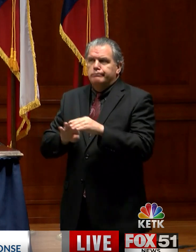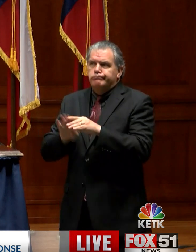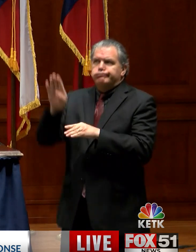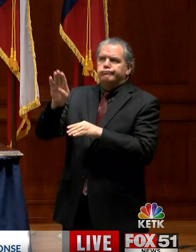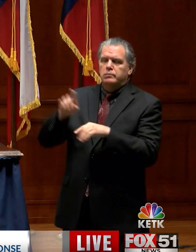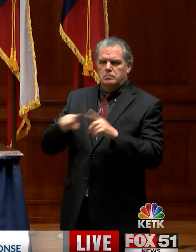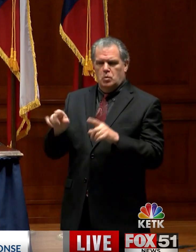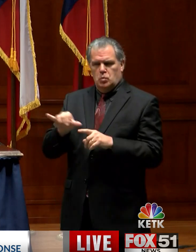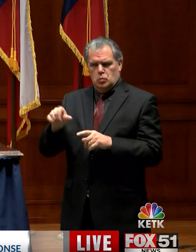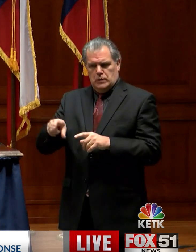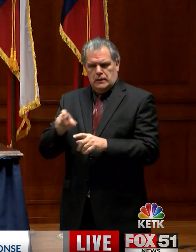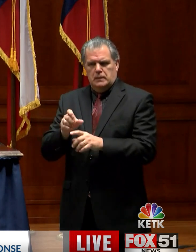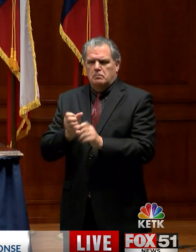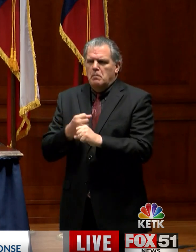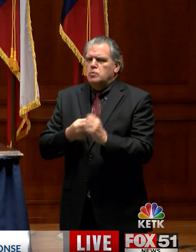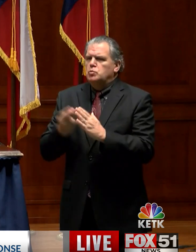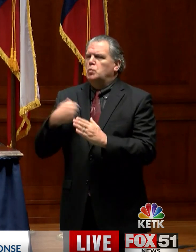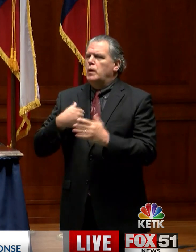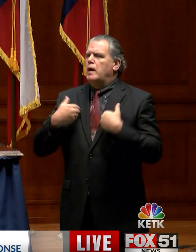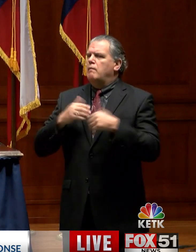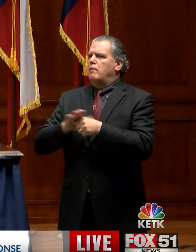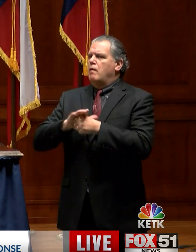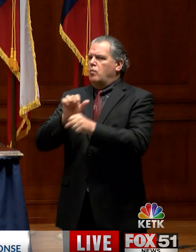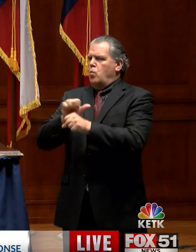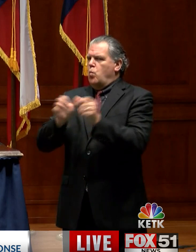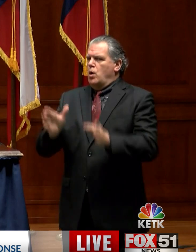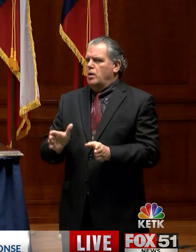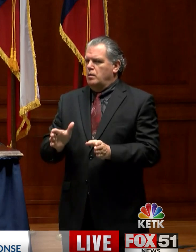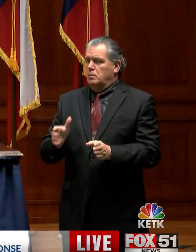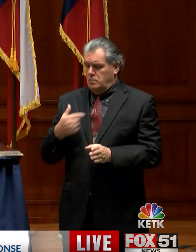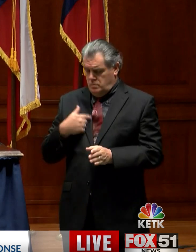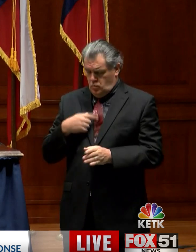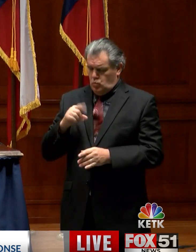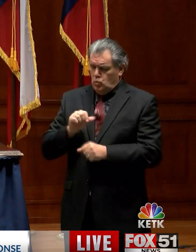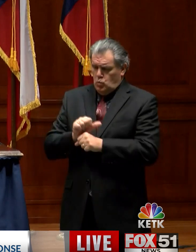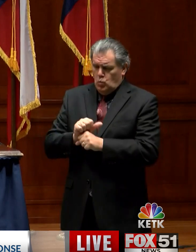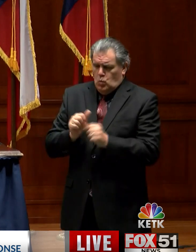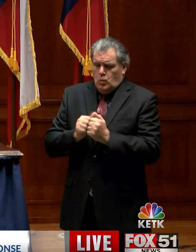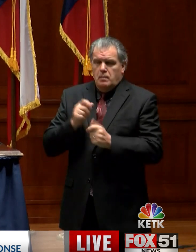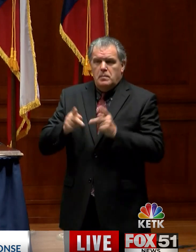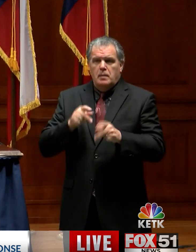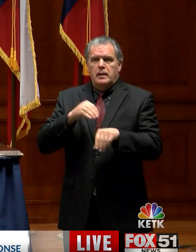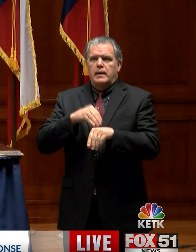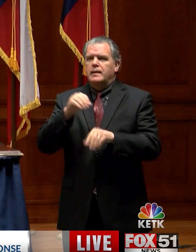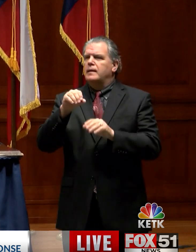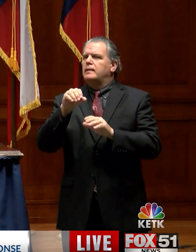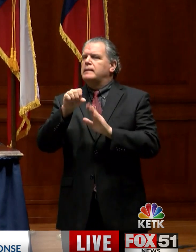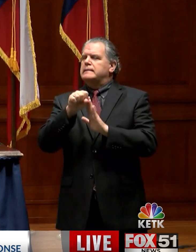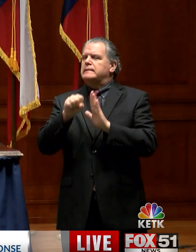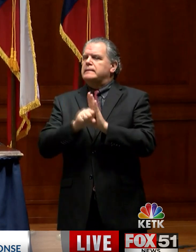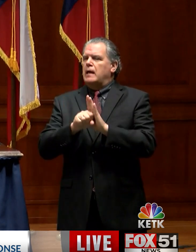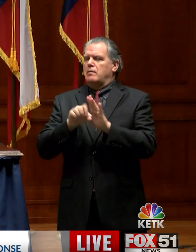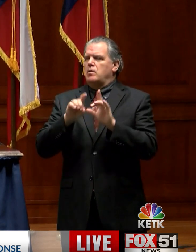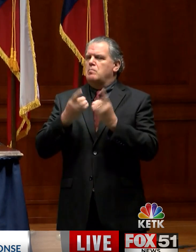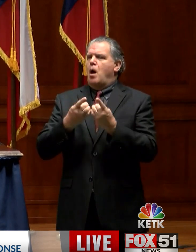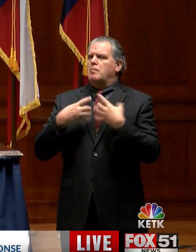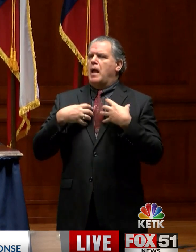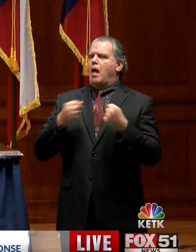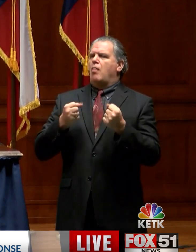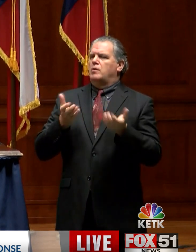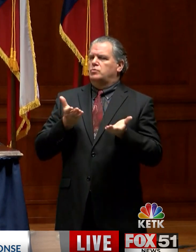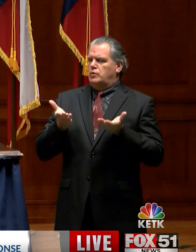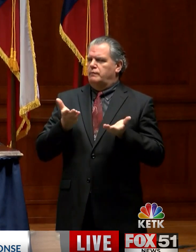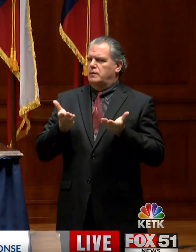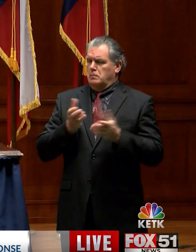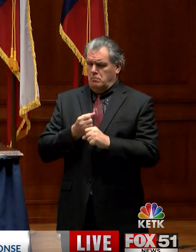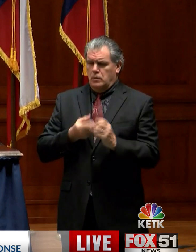for the manpower. And so we're working very hard with our folks at the Department of State Health Services to improve the functioning